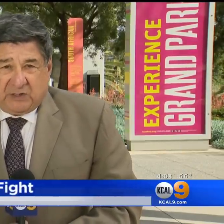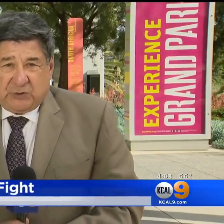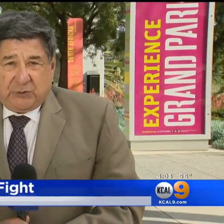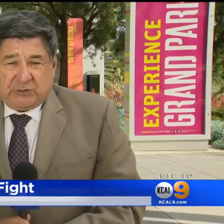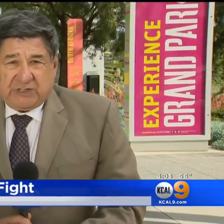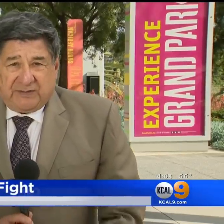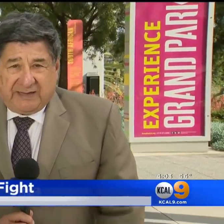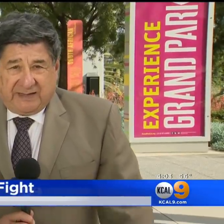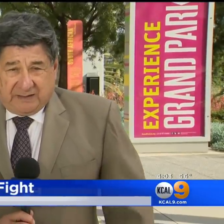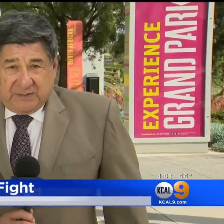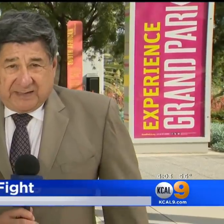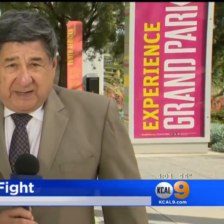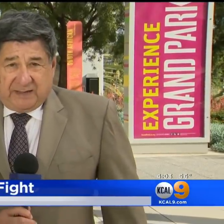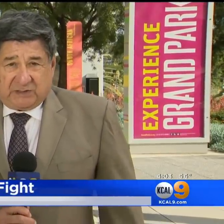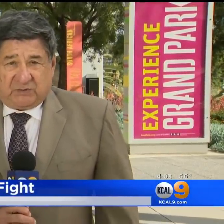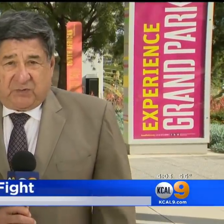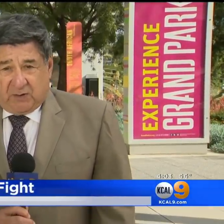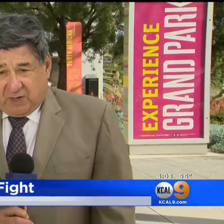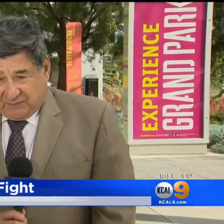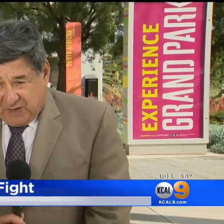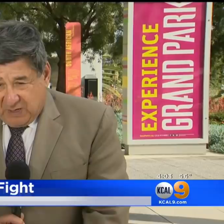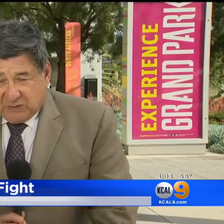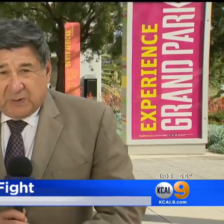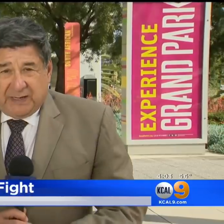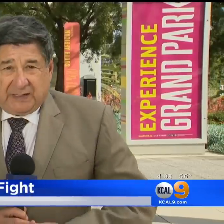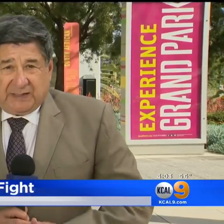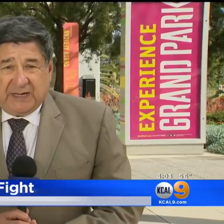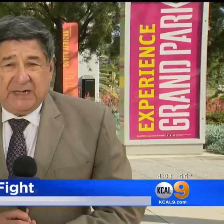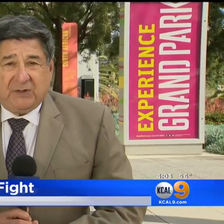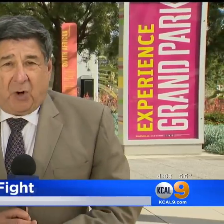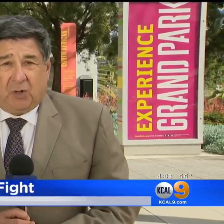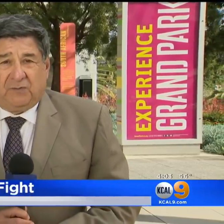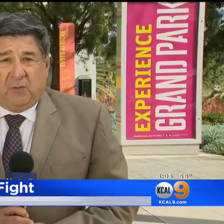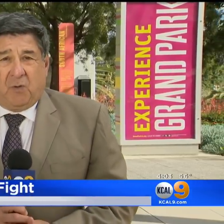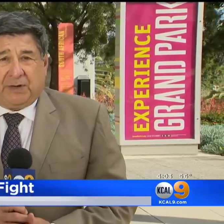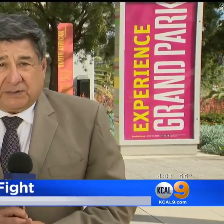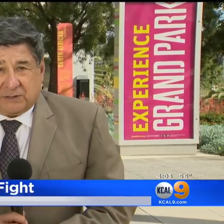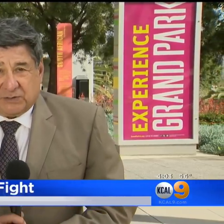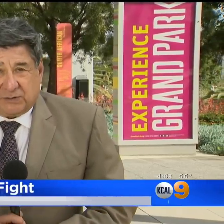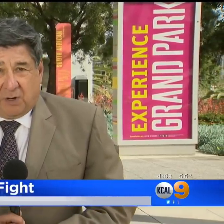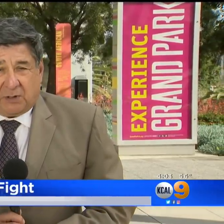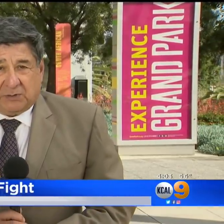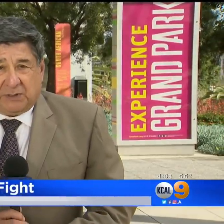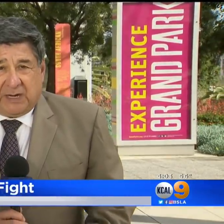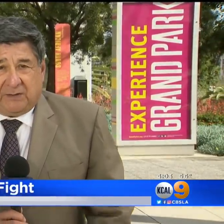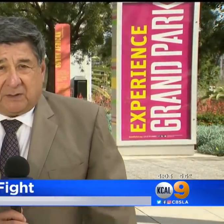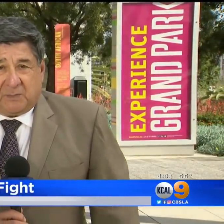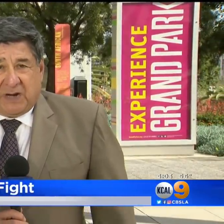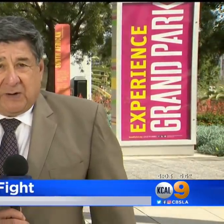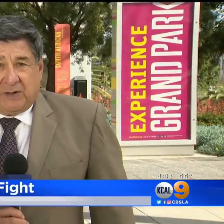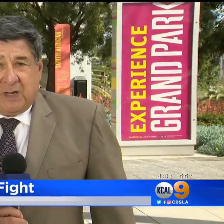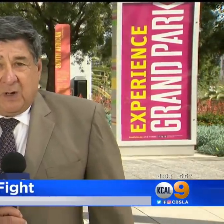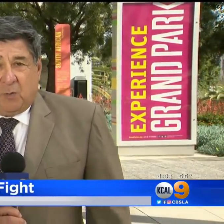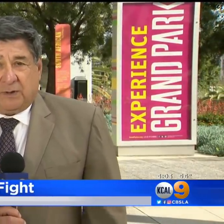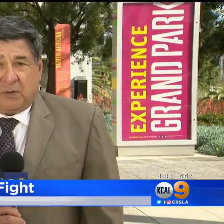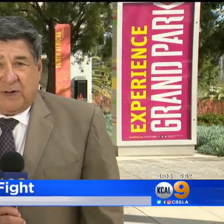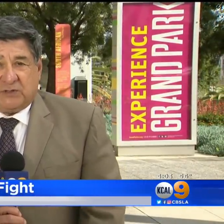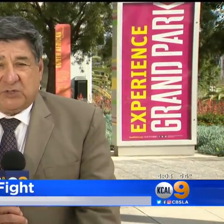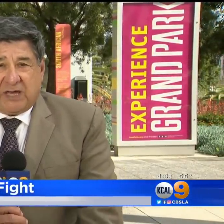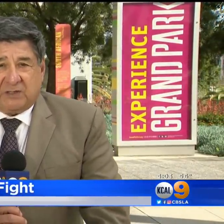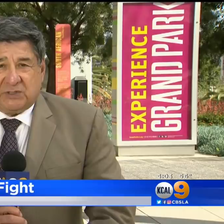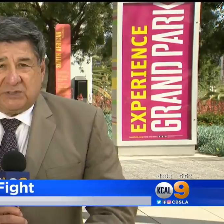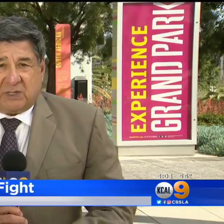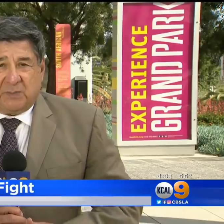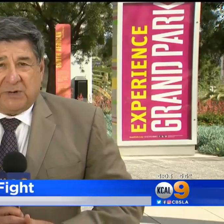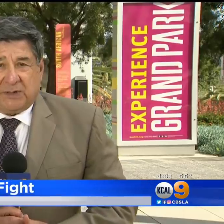And again, as you heard her say, that day is far off. So again, heed all of the warnings. There was an article today that compared one of the